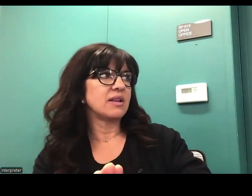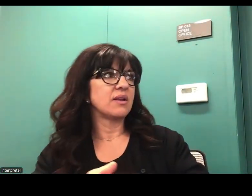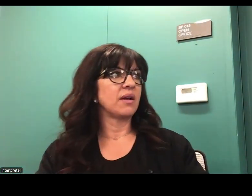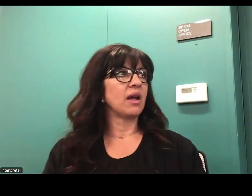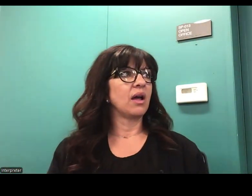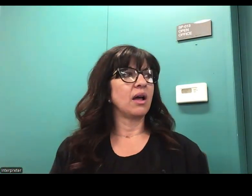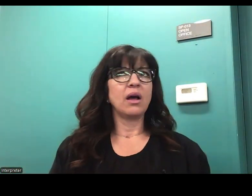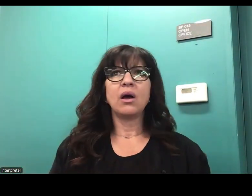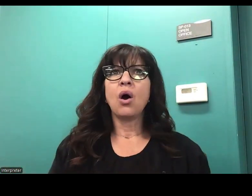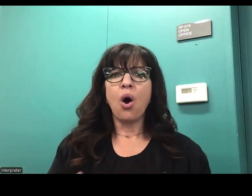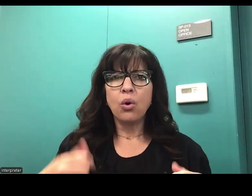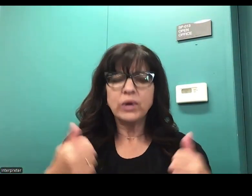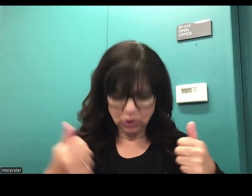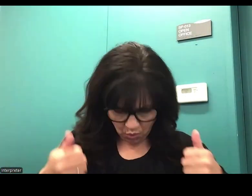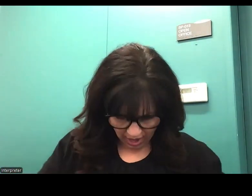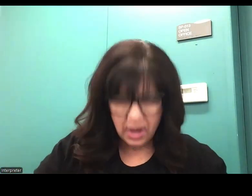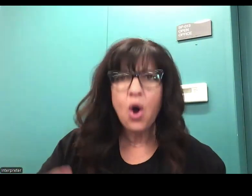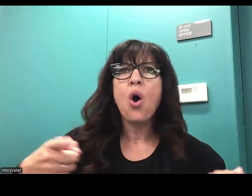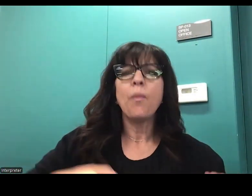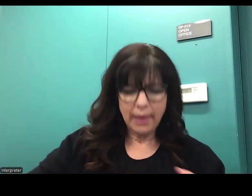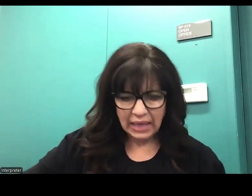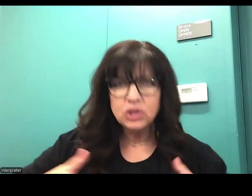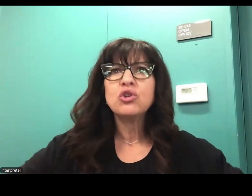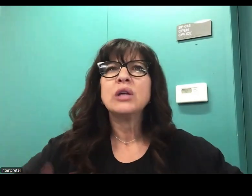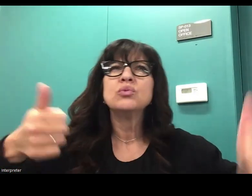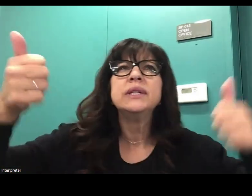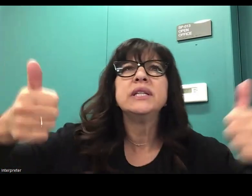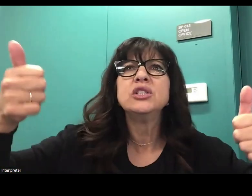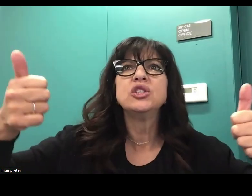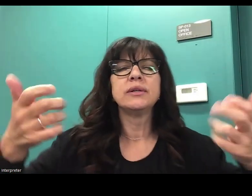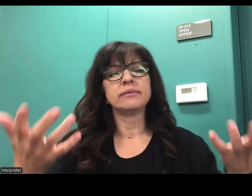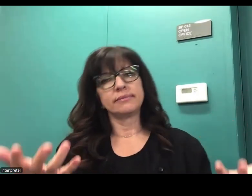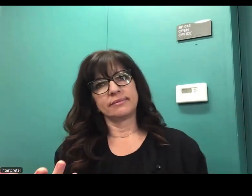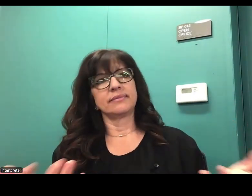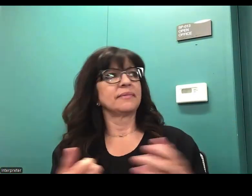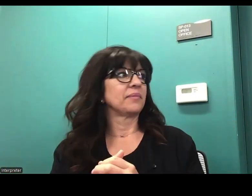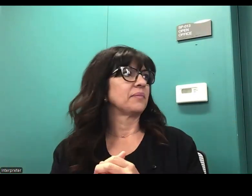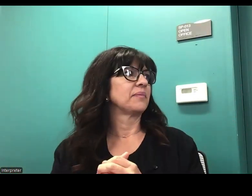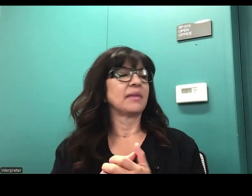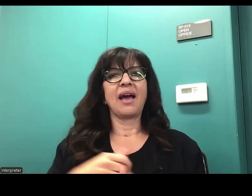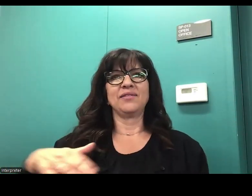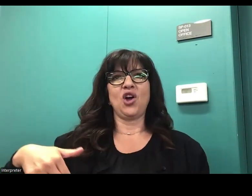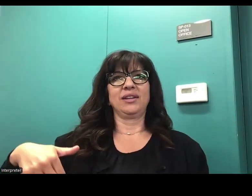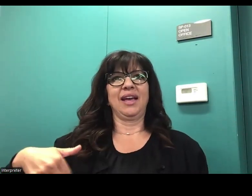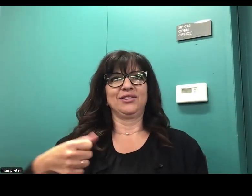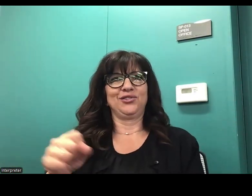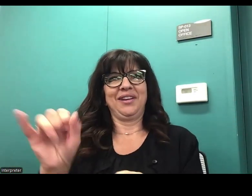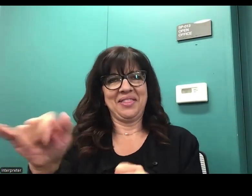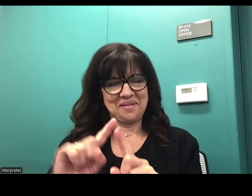her and go, what one do I go in? I don't know, I'm wearing pants today. Anyway, I haven't done it yet.